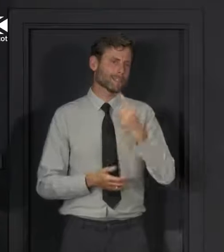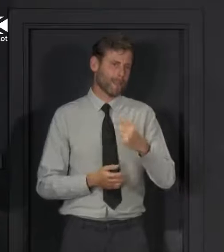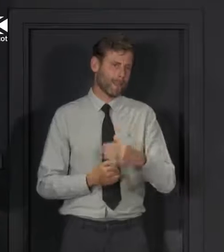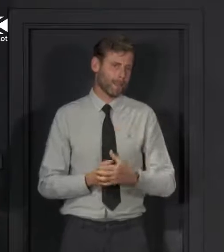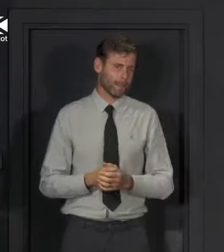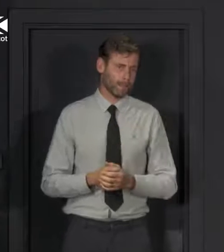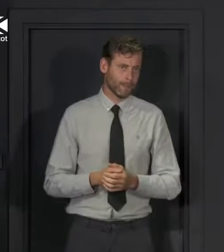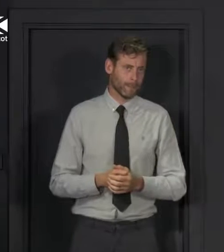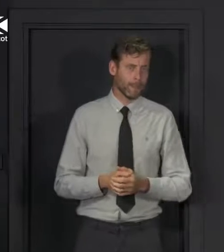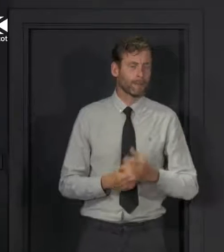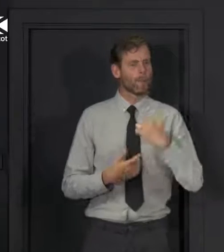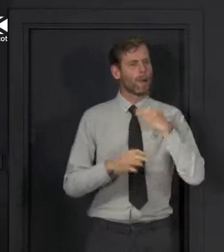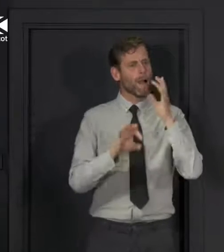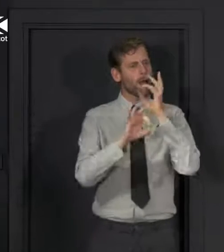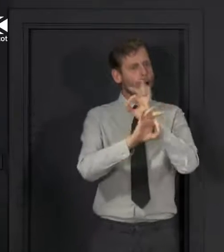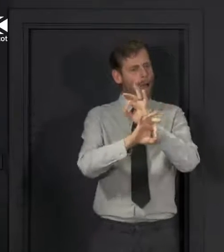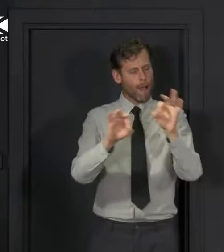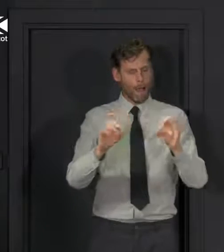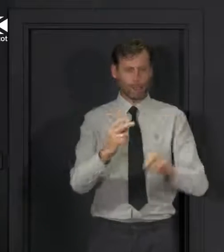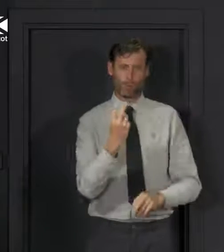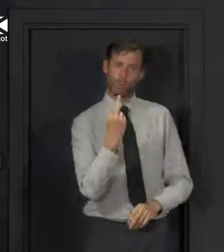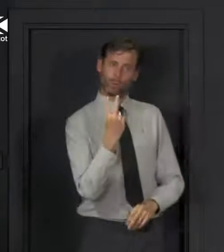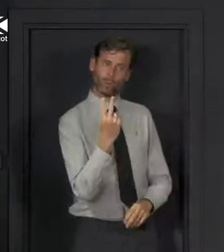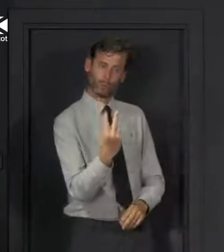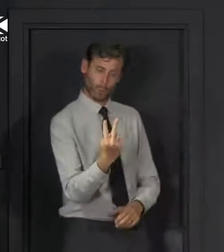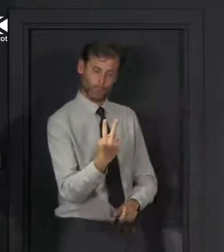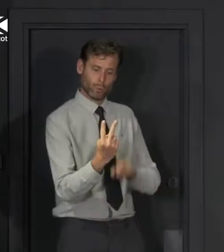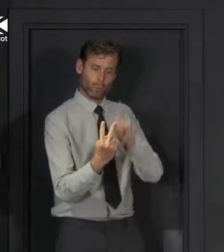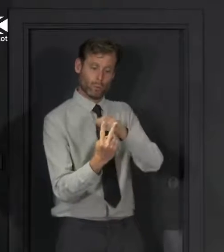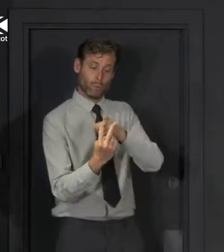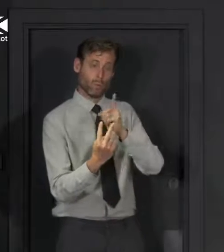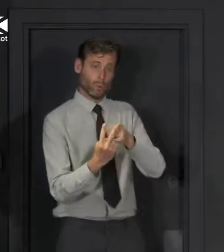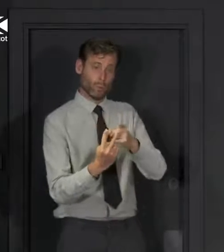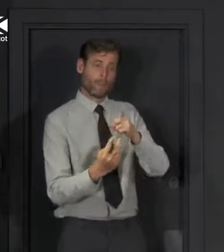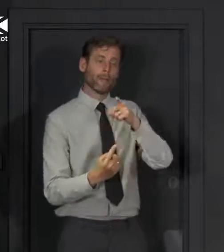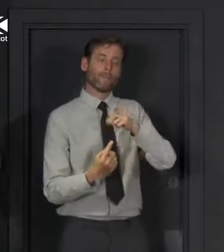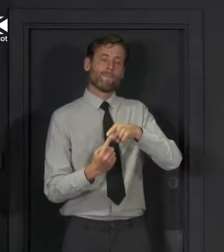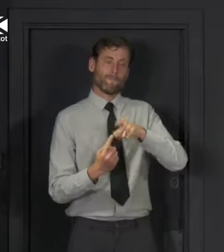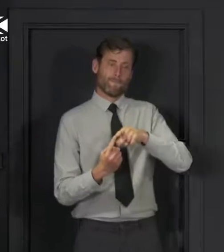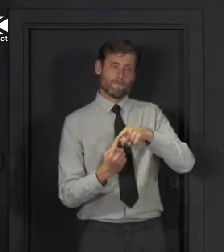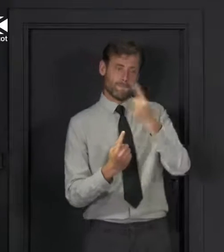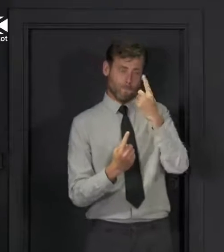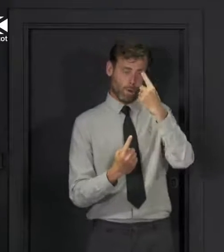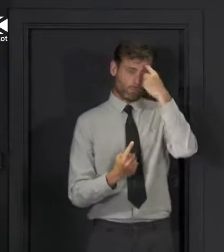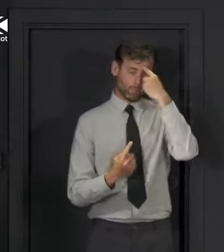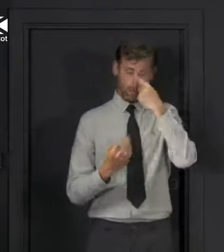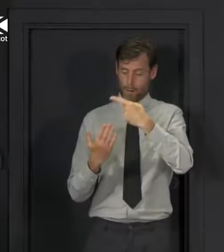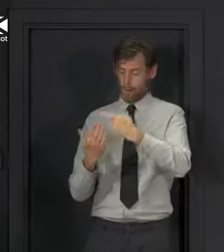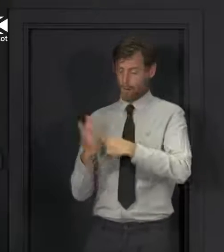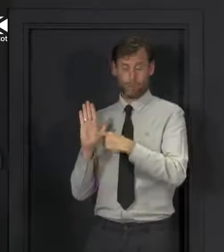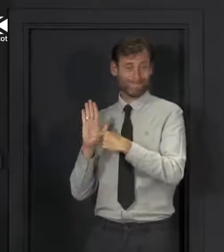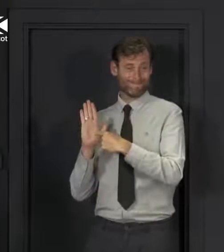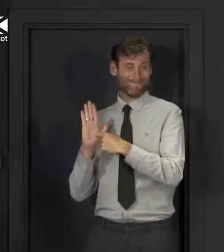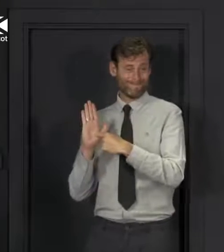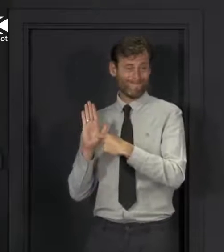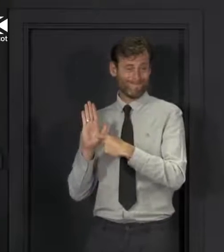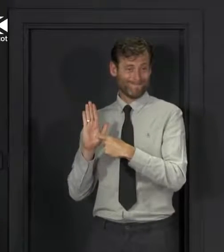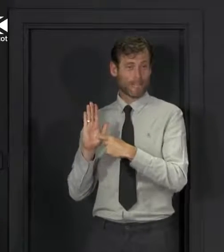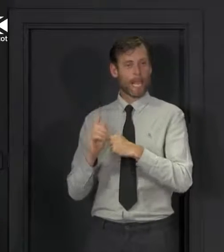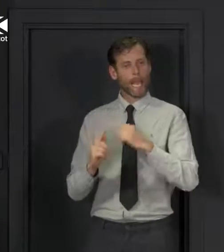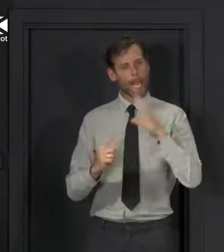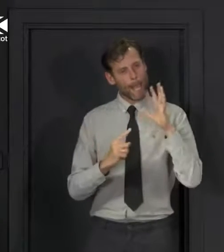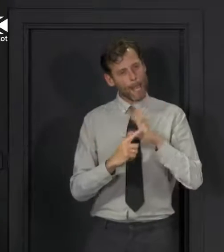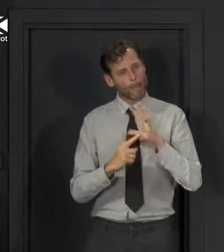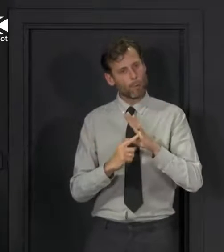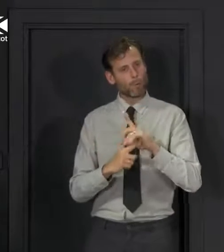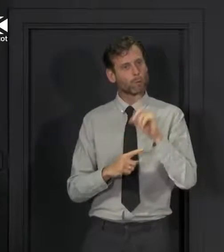simply ask you to do two things, to remember the guidance that is there, the importance